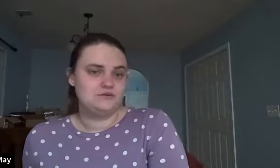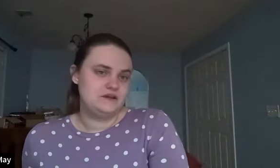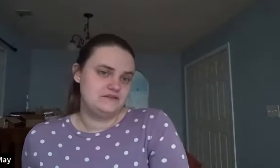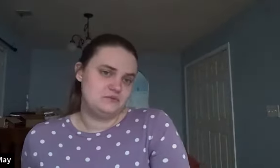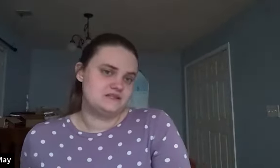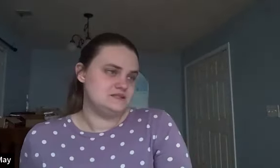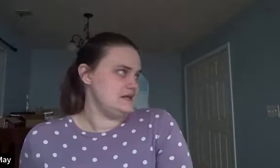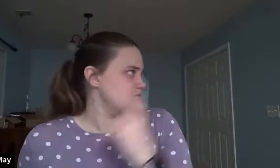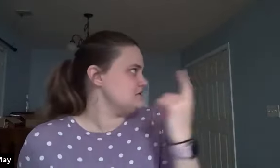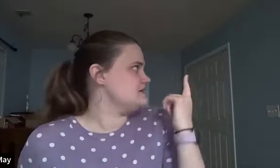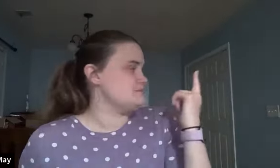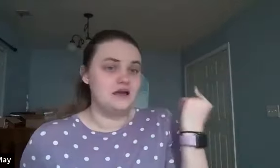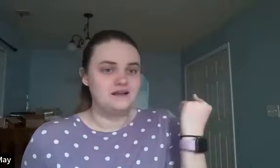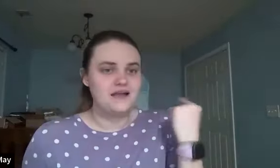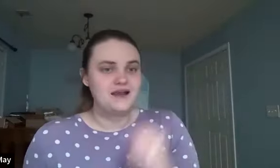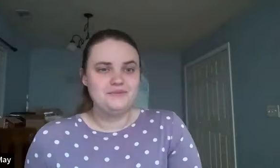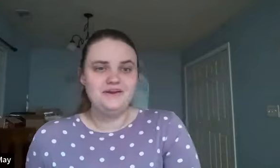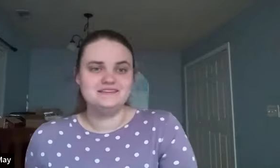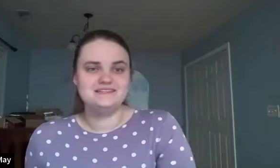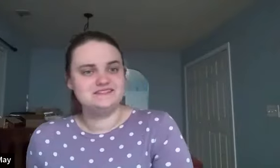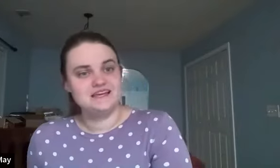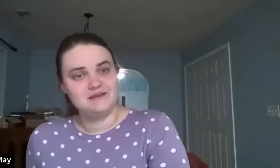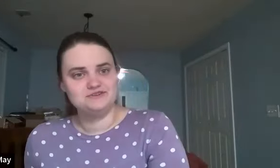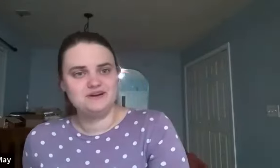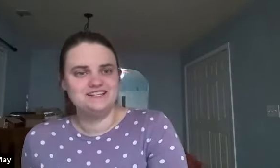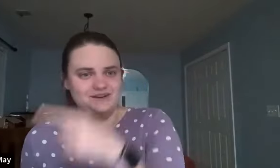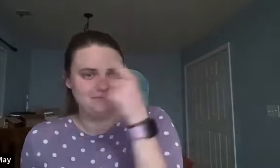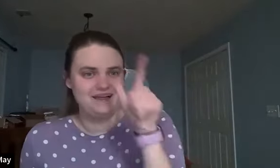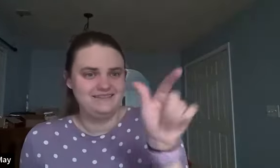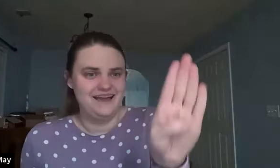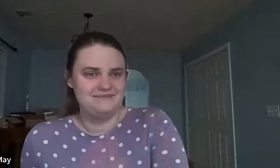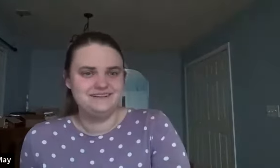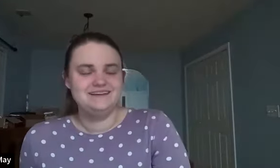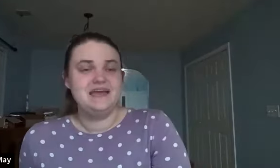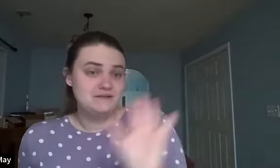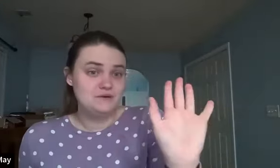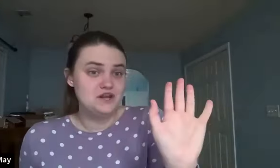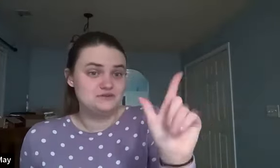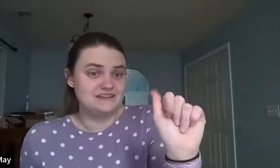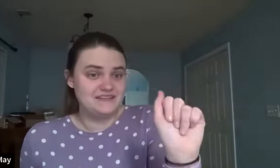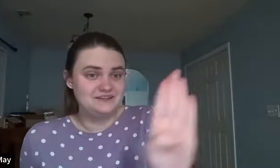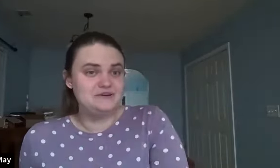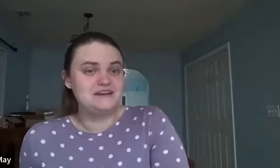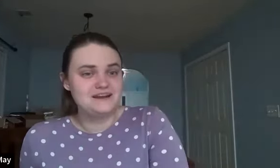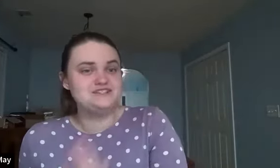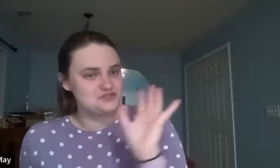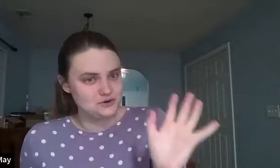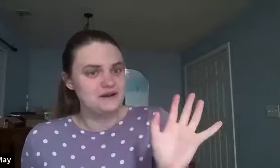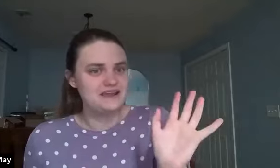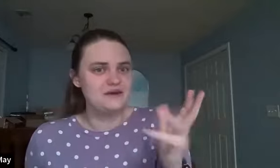with, because Henry is a black lab. Instead of saying Labrador, I just go black lab. And everyone knows, like, you can kind of do the shorthand that